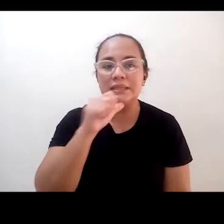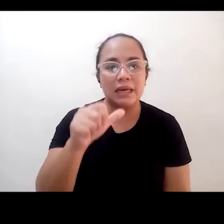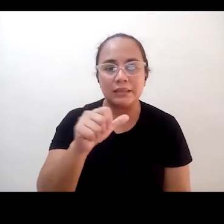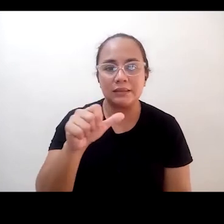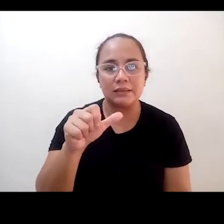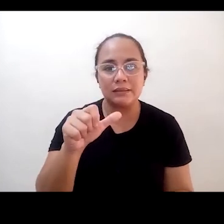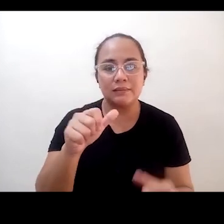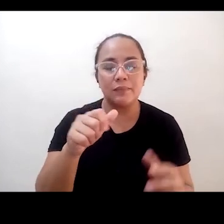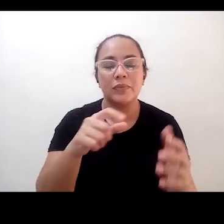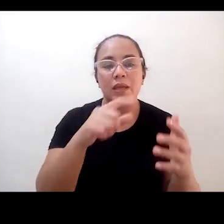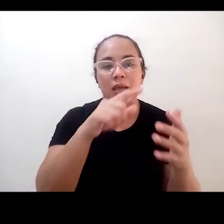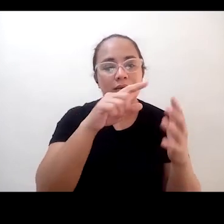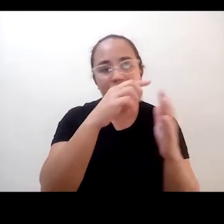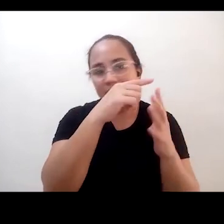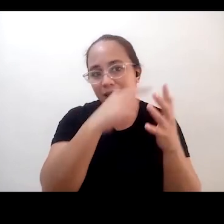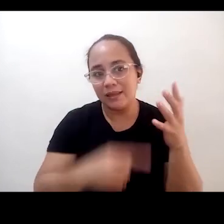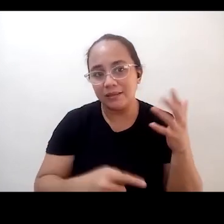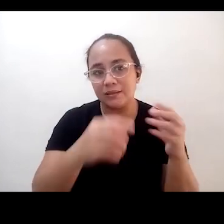your vocabulary.